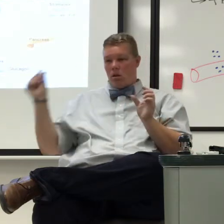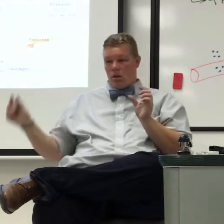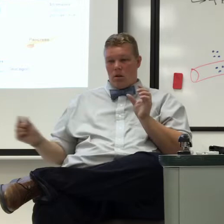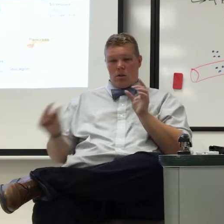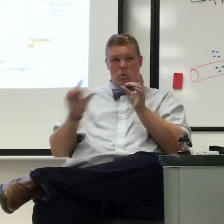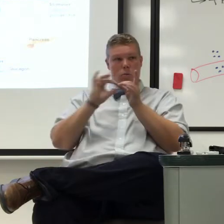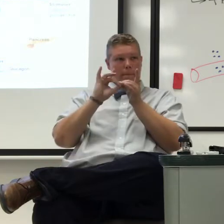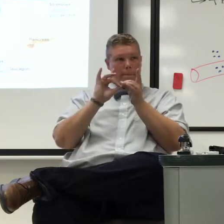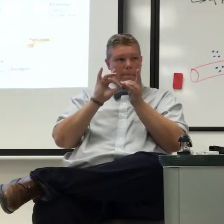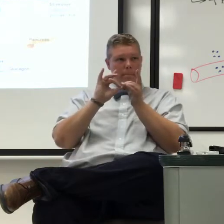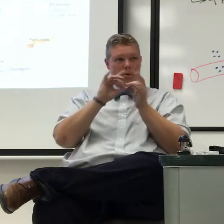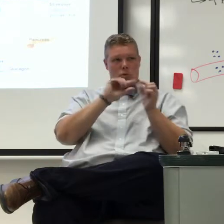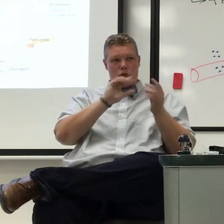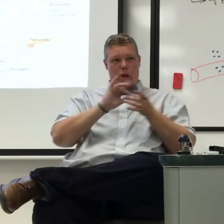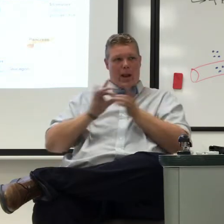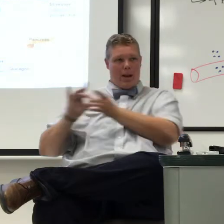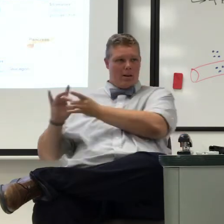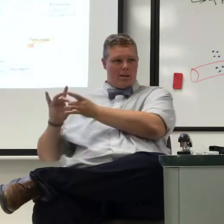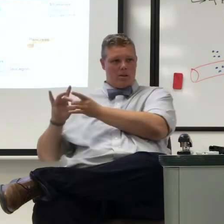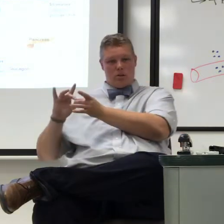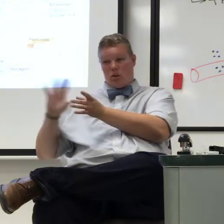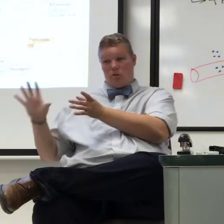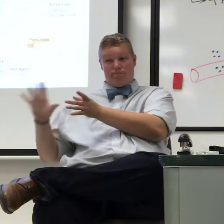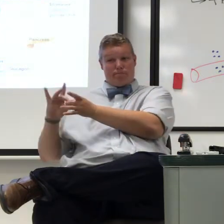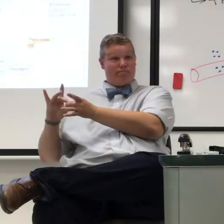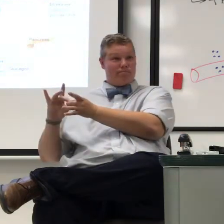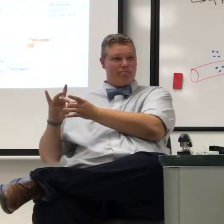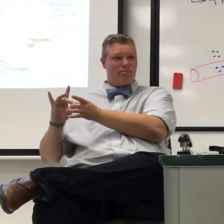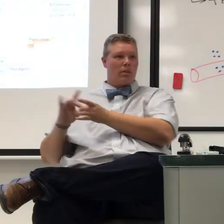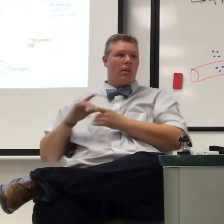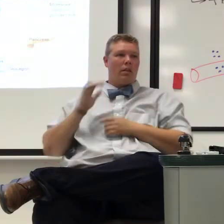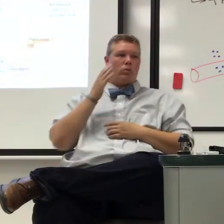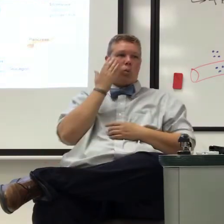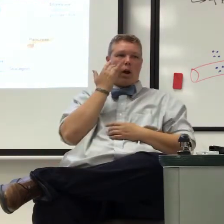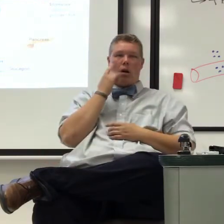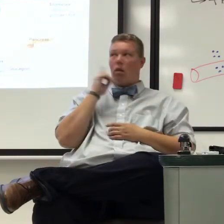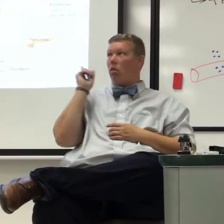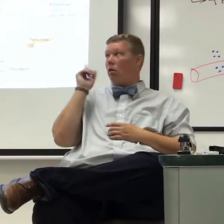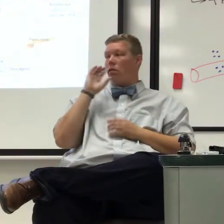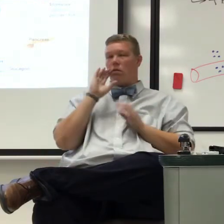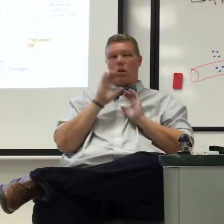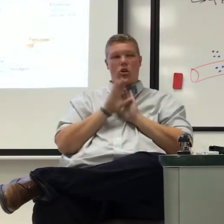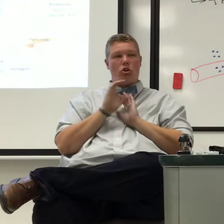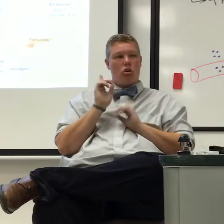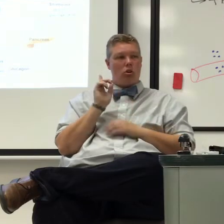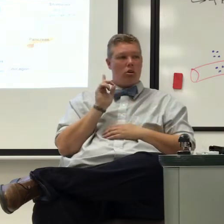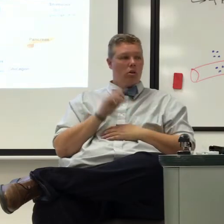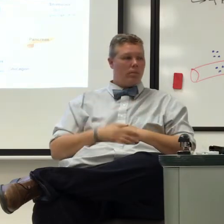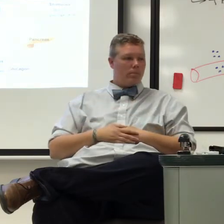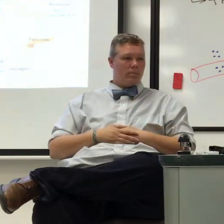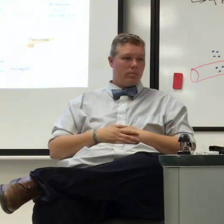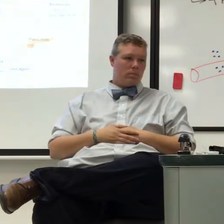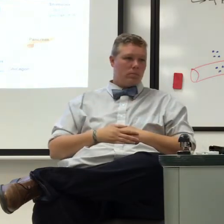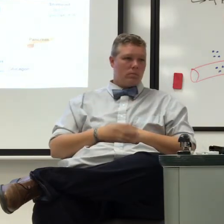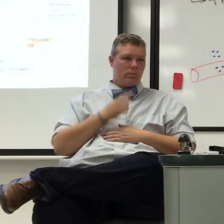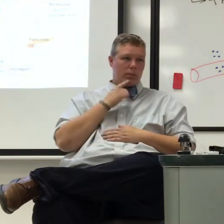your glycogen stores. Okay, that's why on the figure it says that.